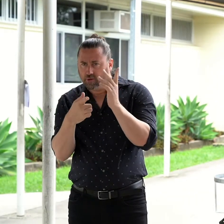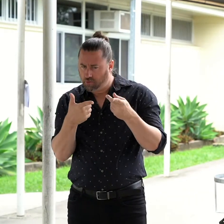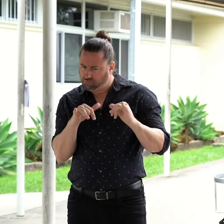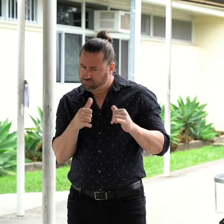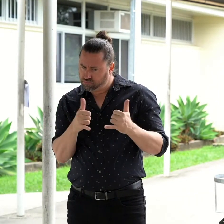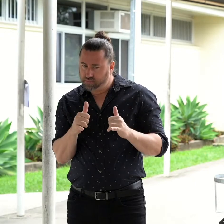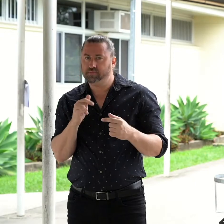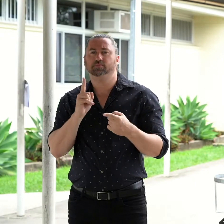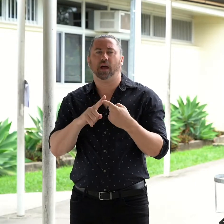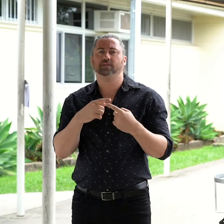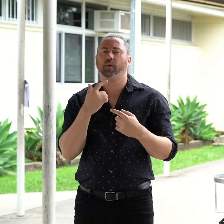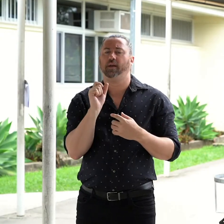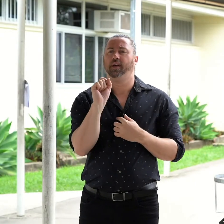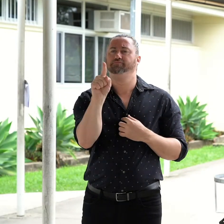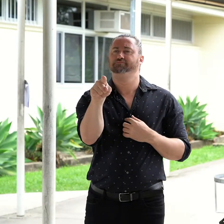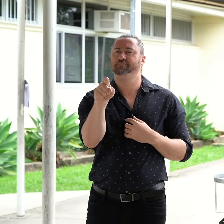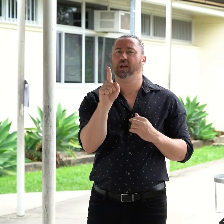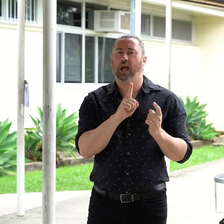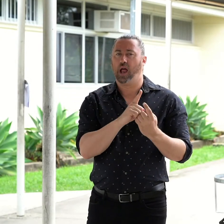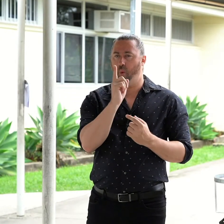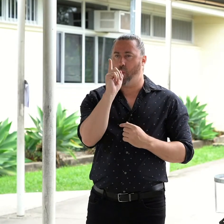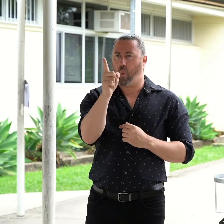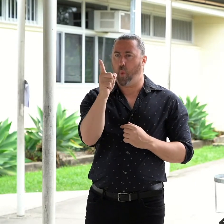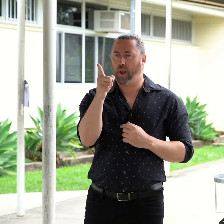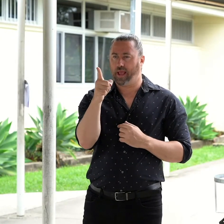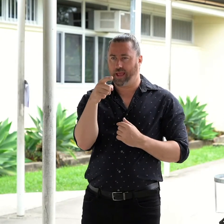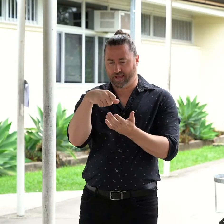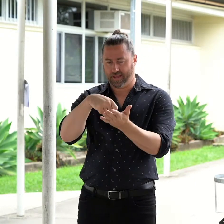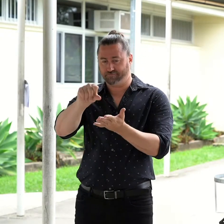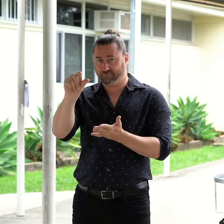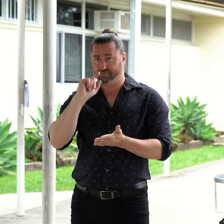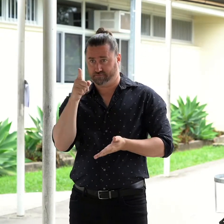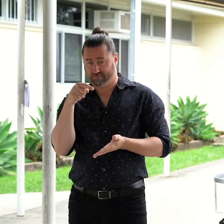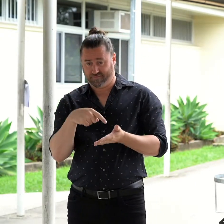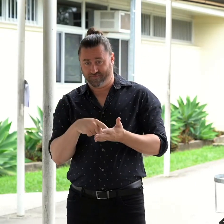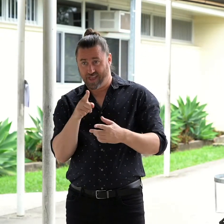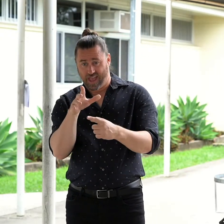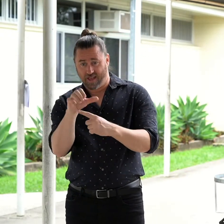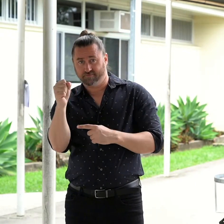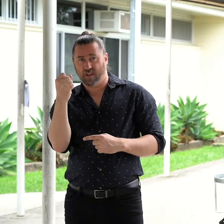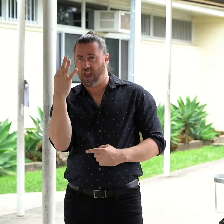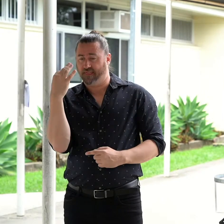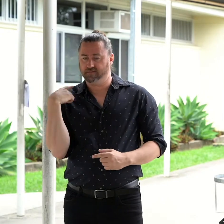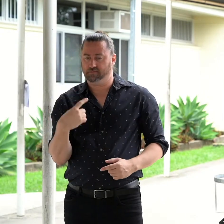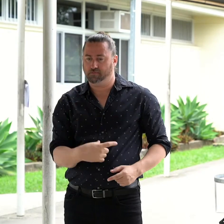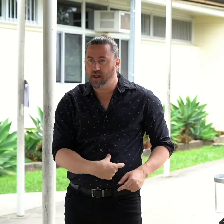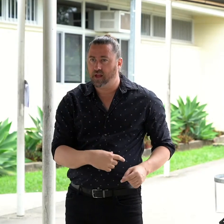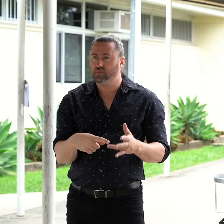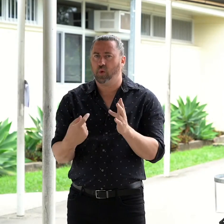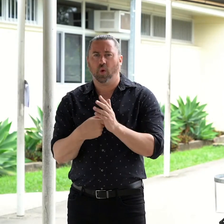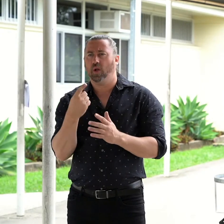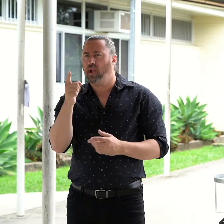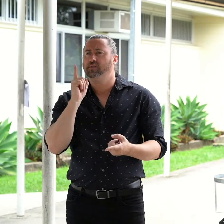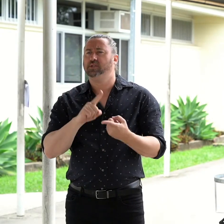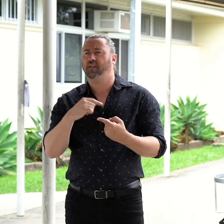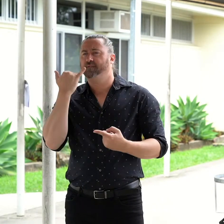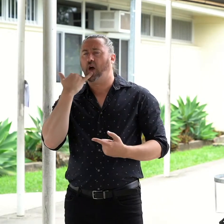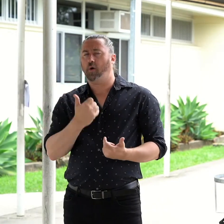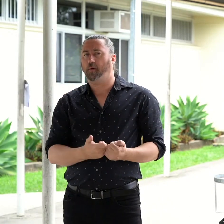issued, compliance warnings to people who were caught as part of that trial, and the numbers are